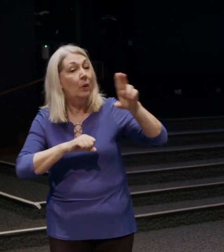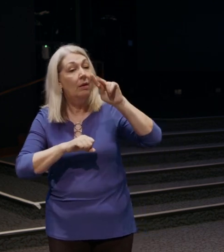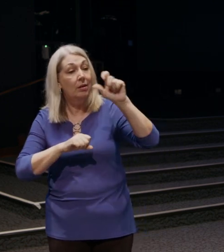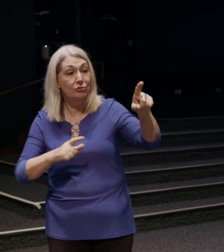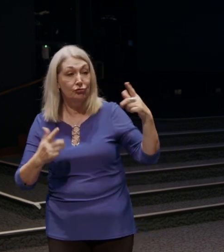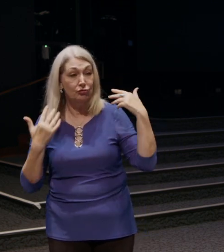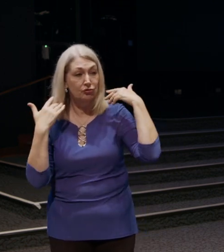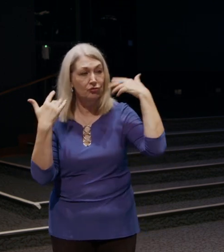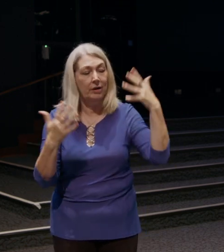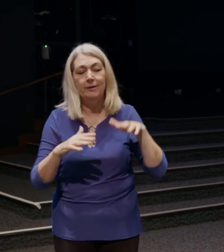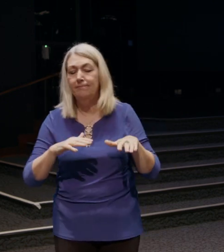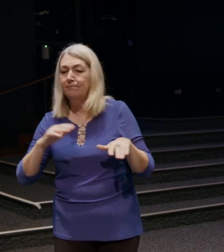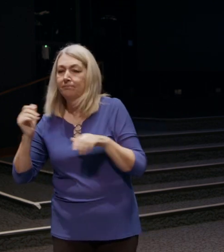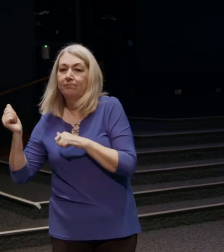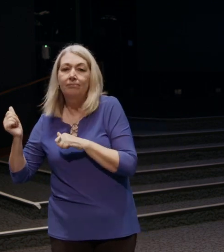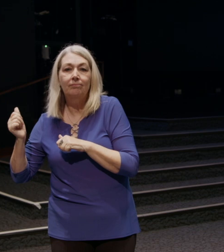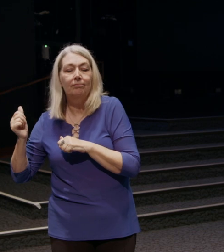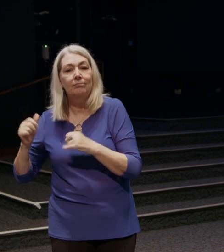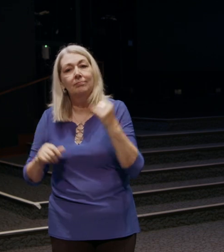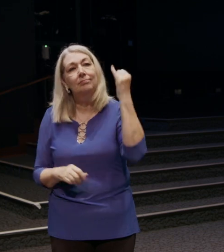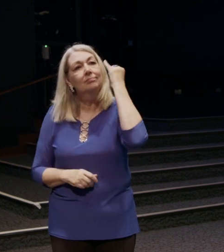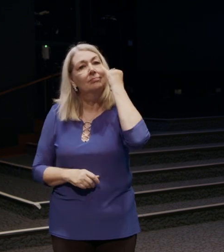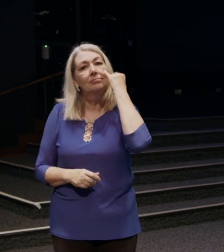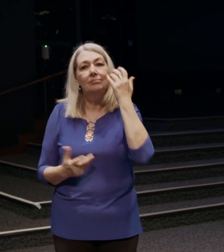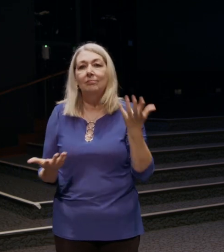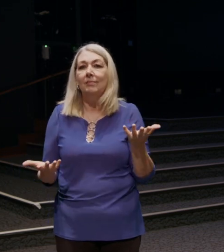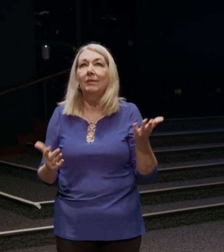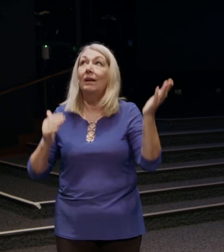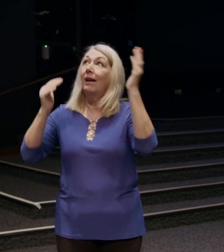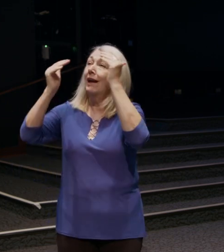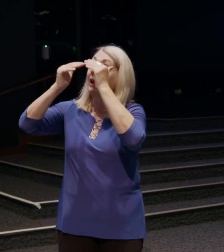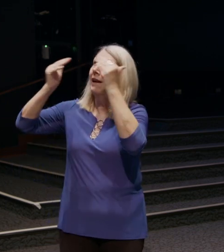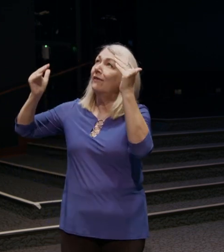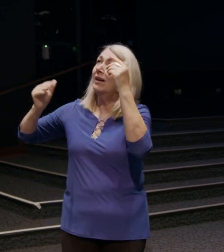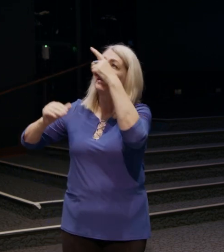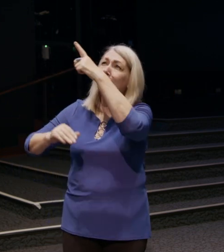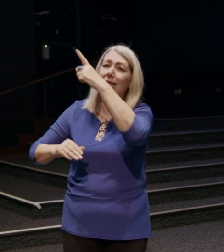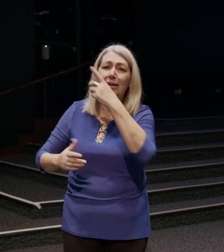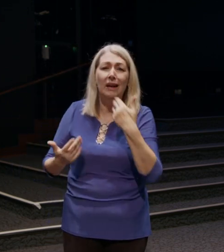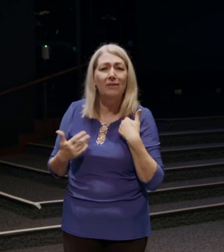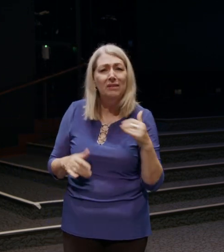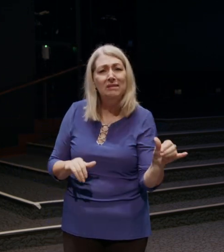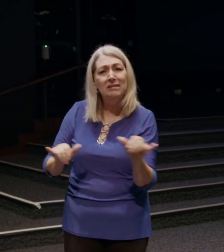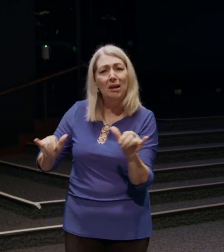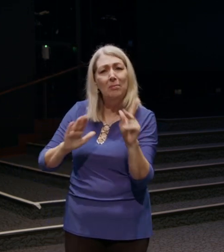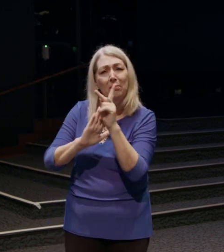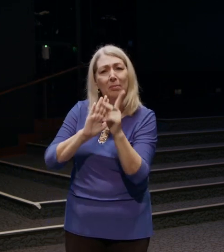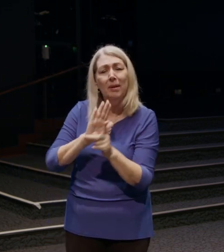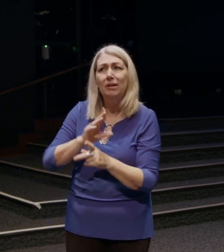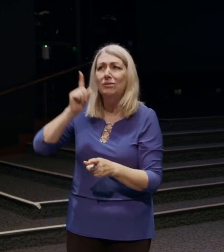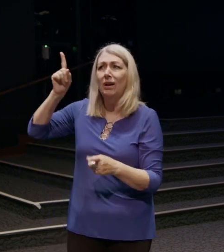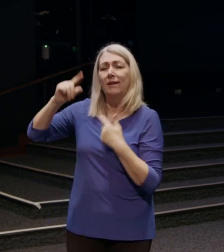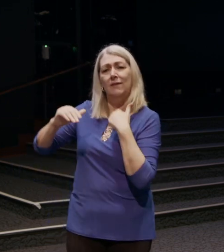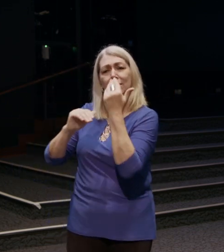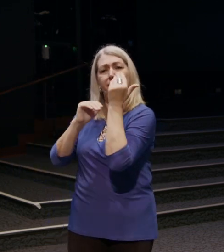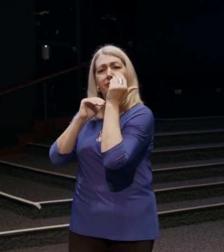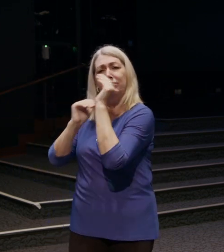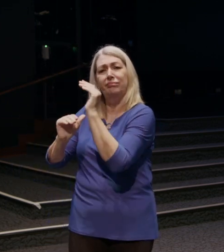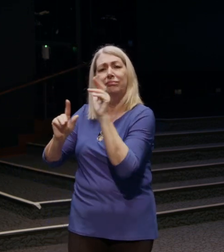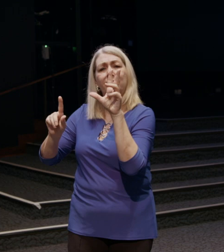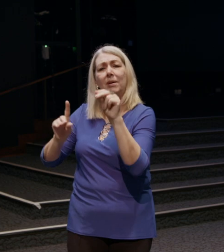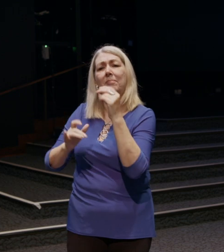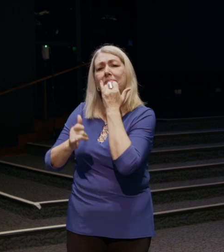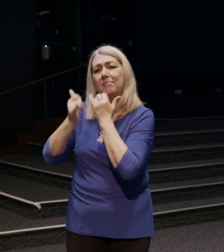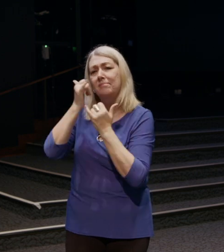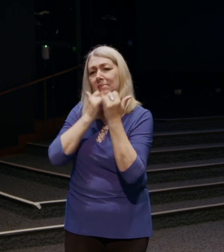if, perish the thought, heaven had limitations on its coverage? What if